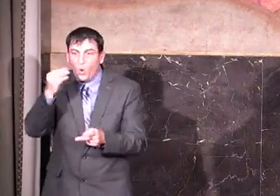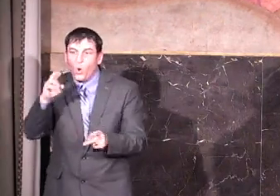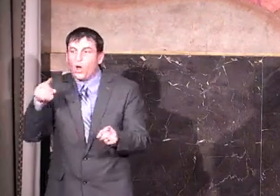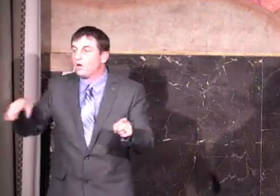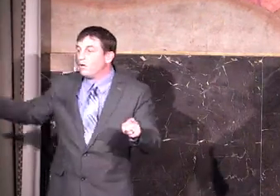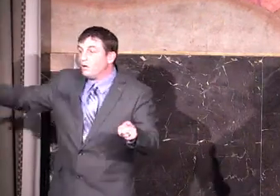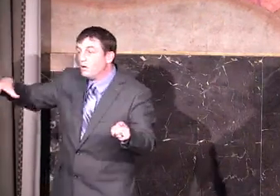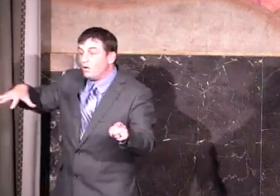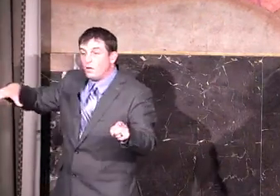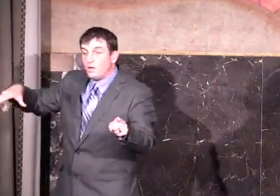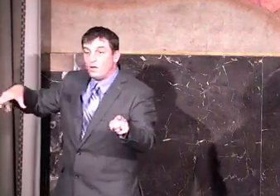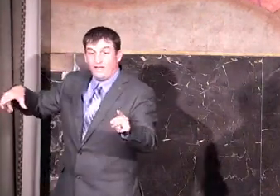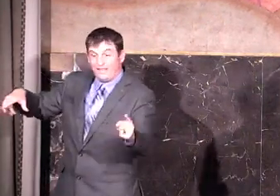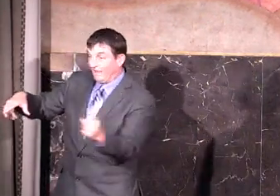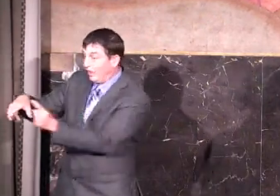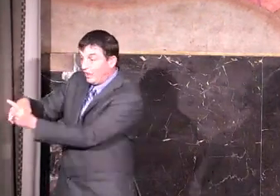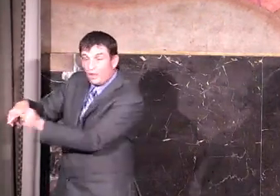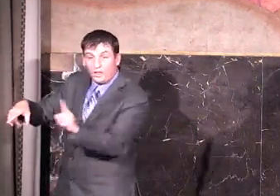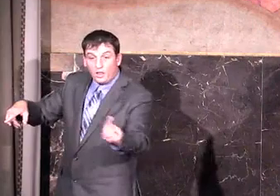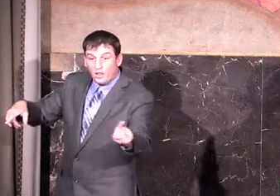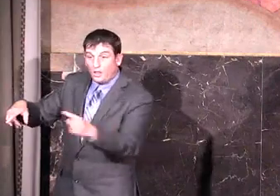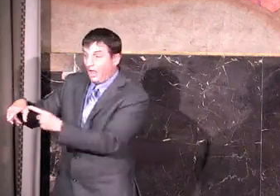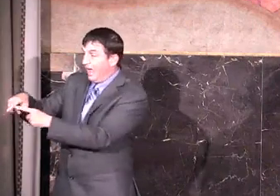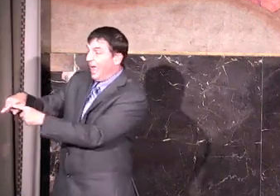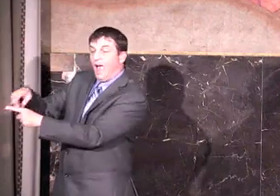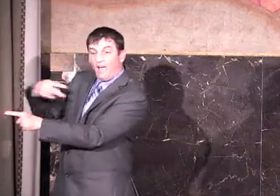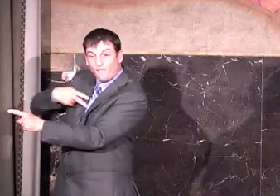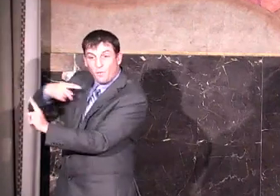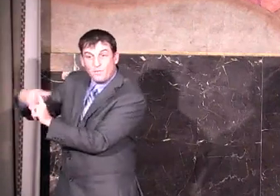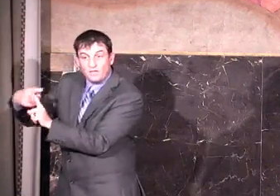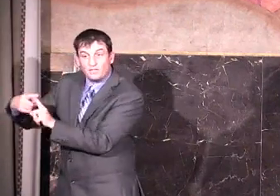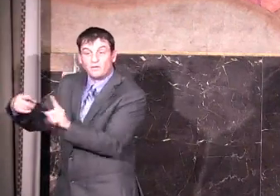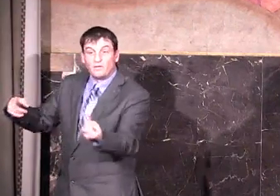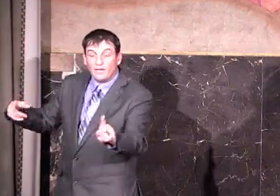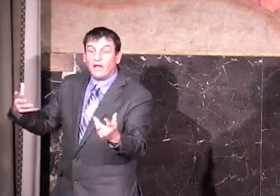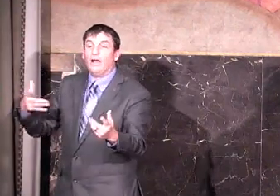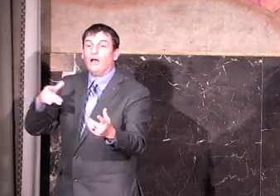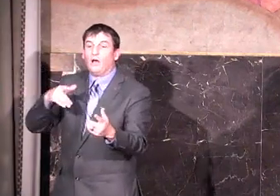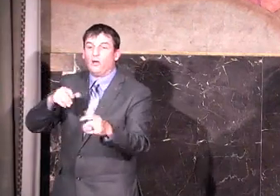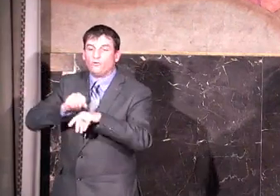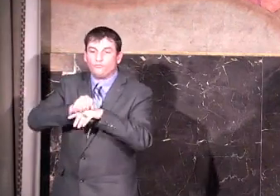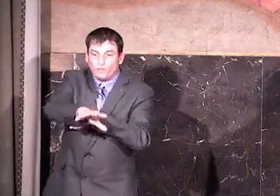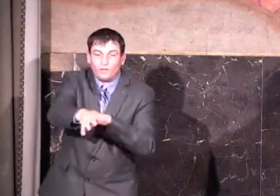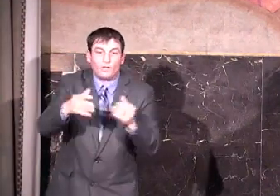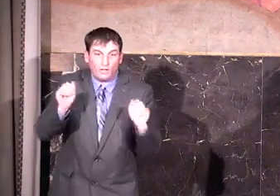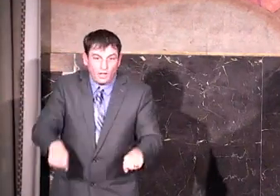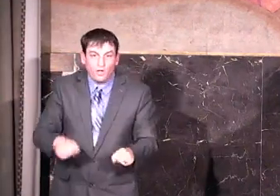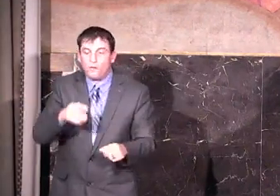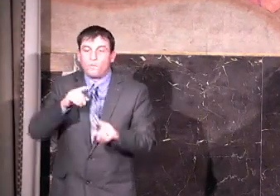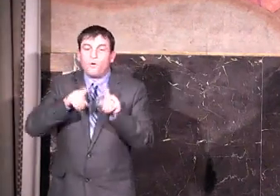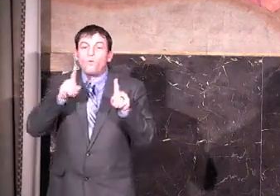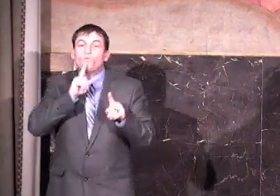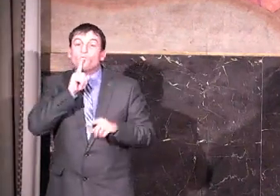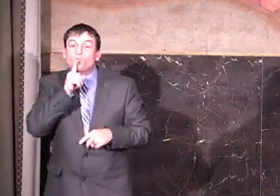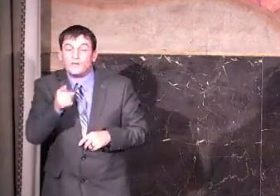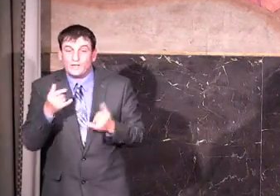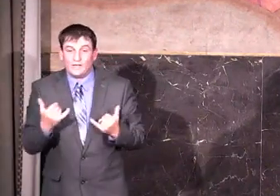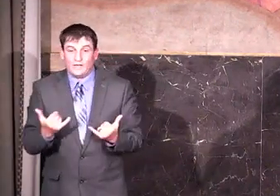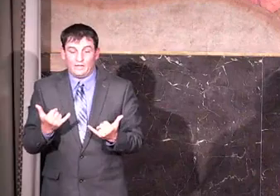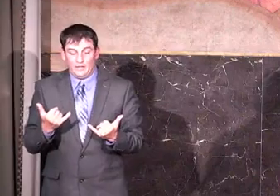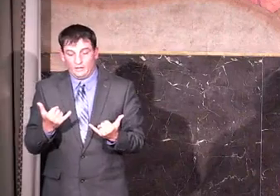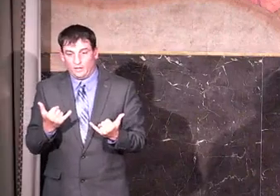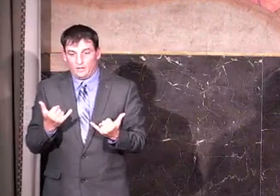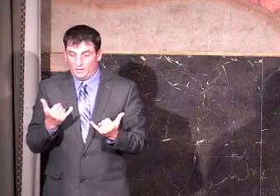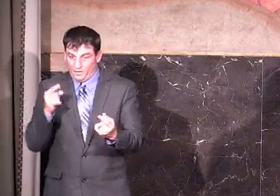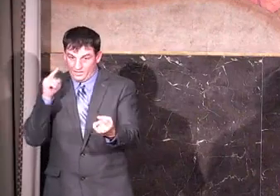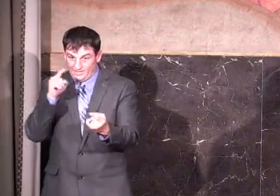or have viral shedding, that we're moving them out of contact with other individuals. But there's not really, until we get to the point where we have